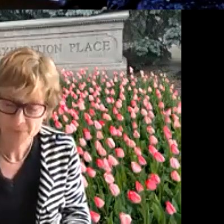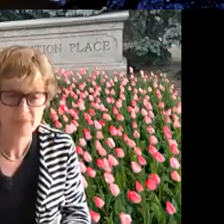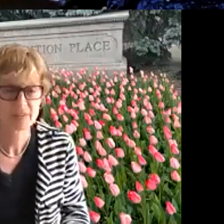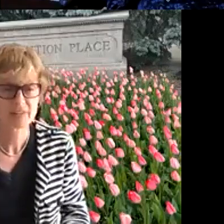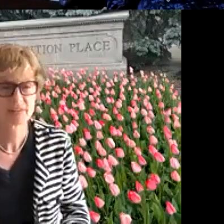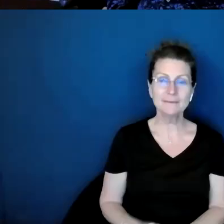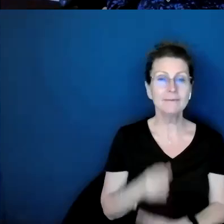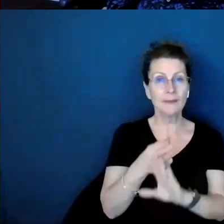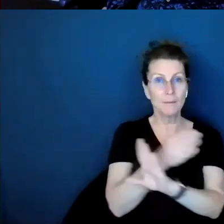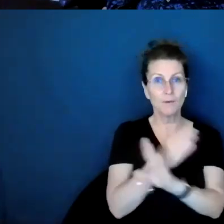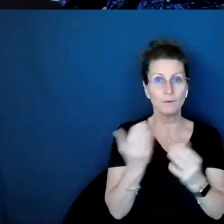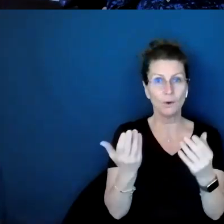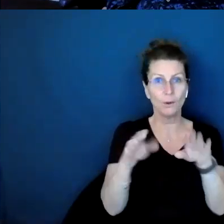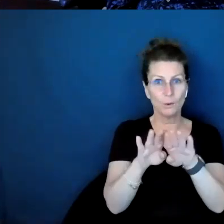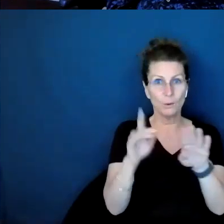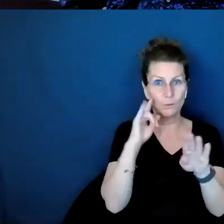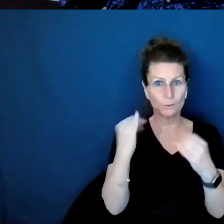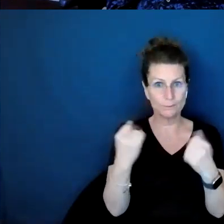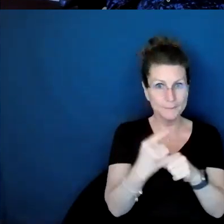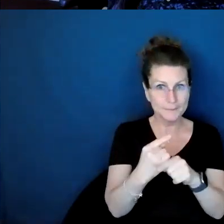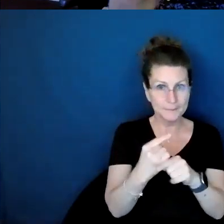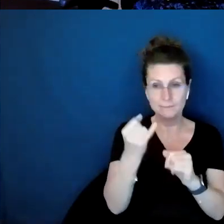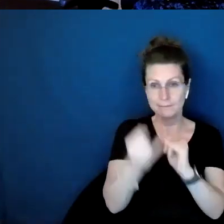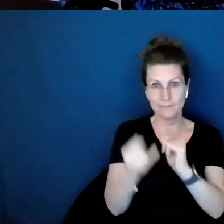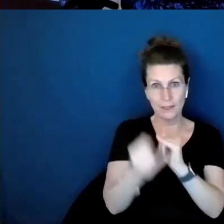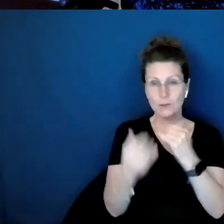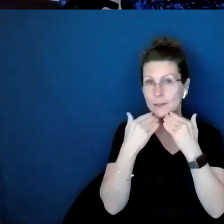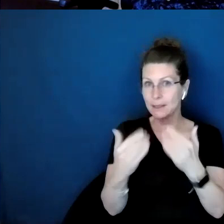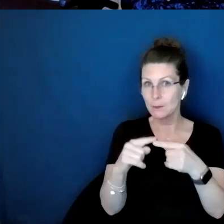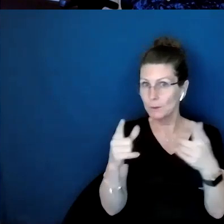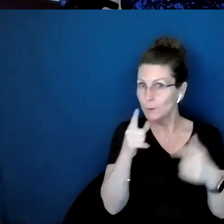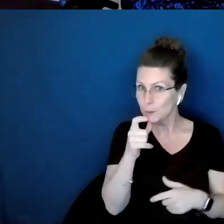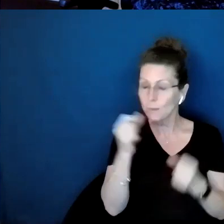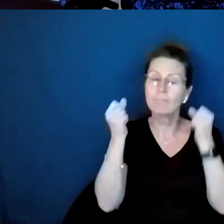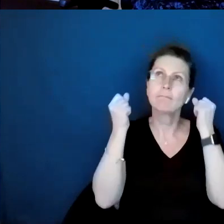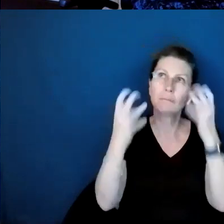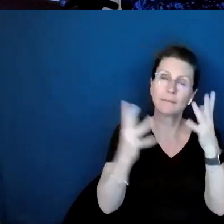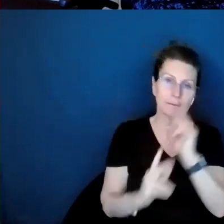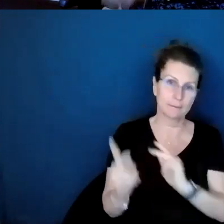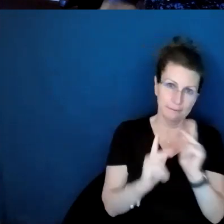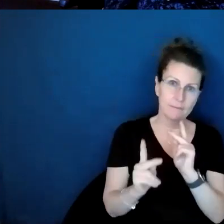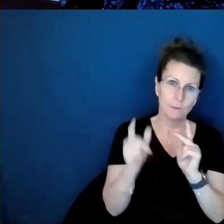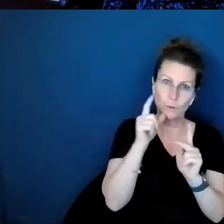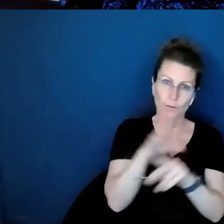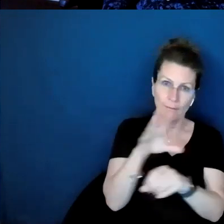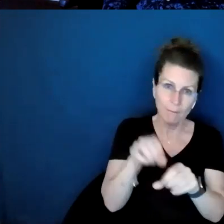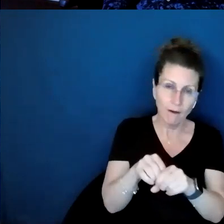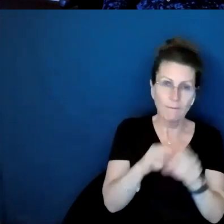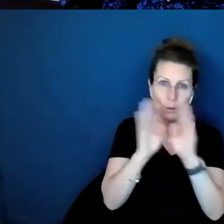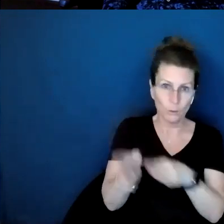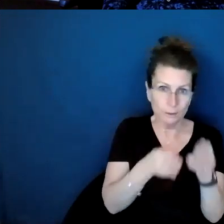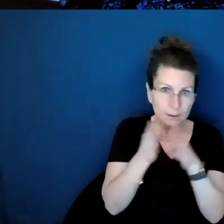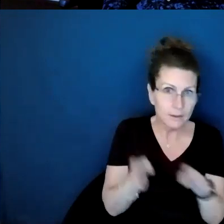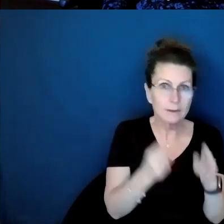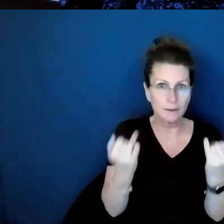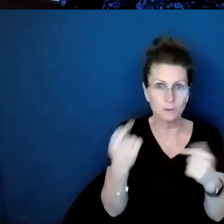And before we leave today, a final thank you to the many people who had a hand in organizing